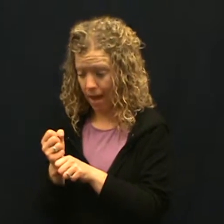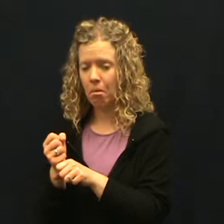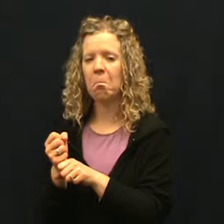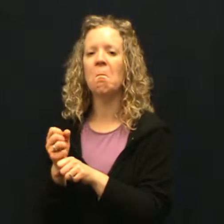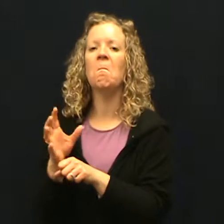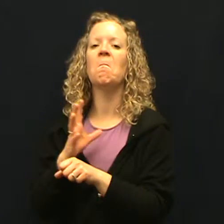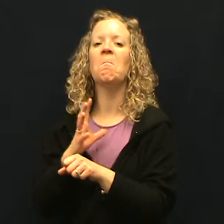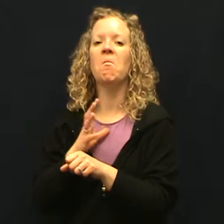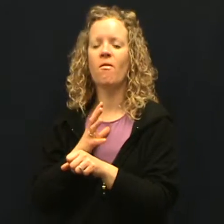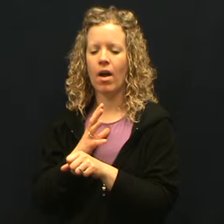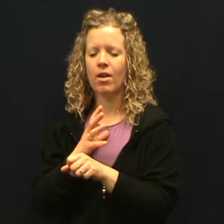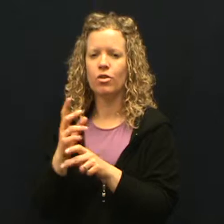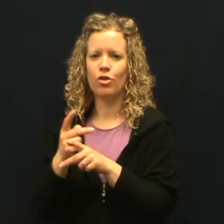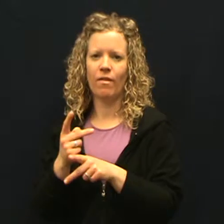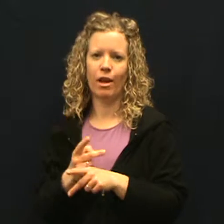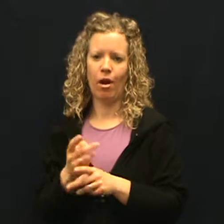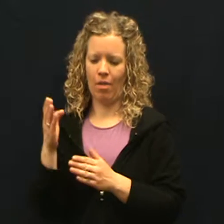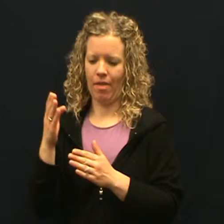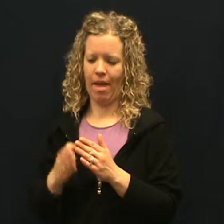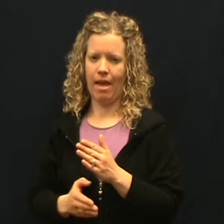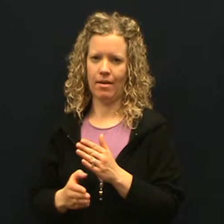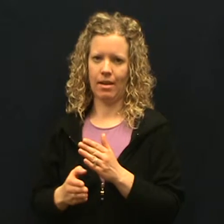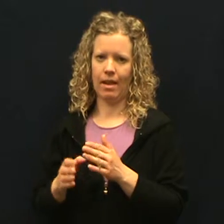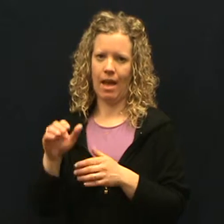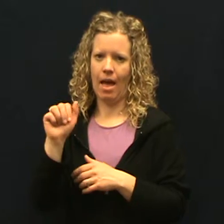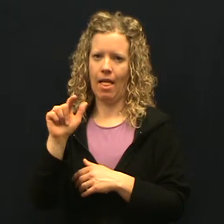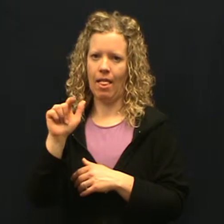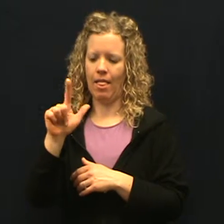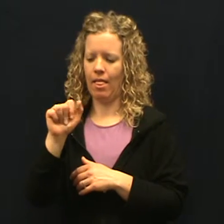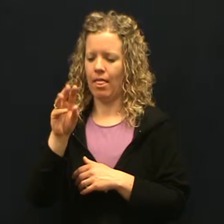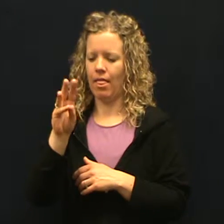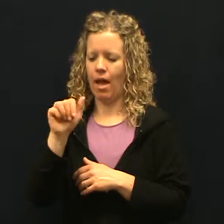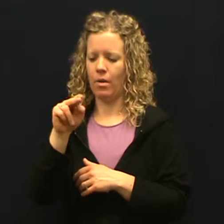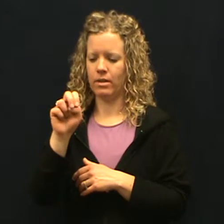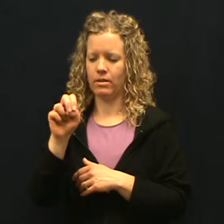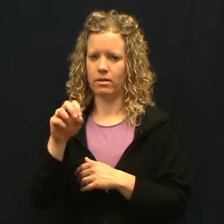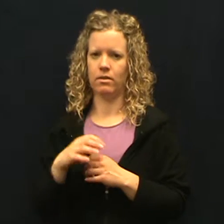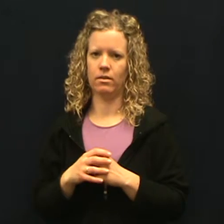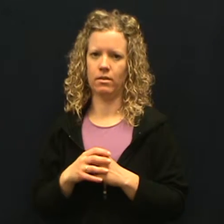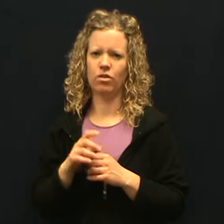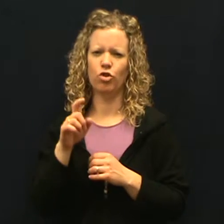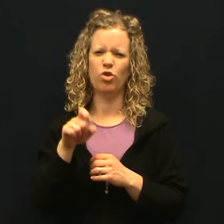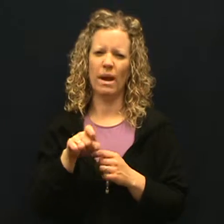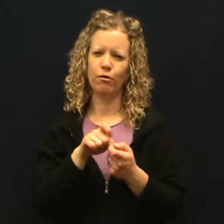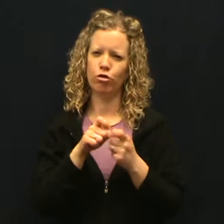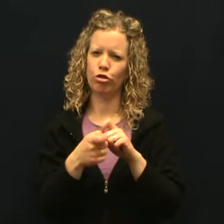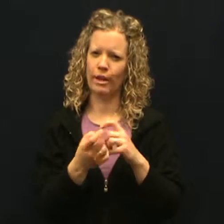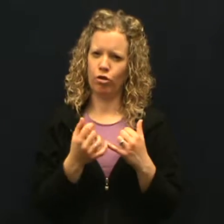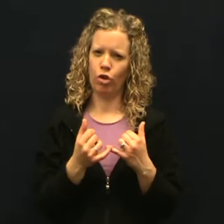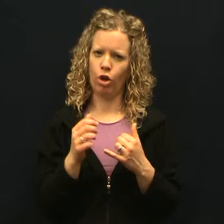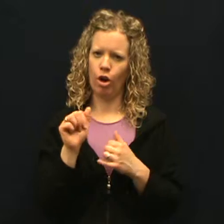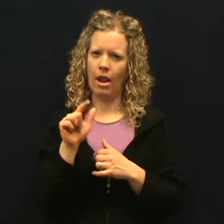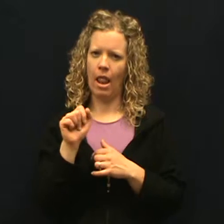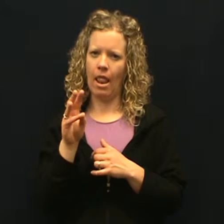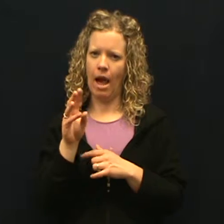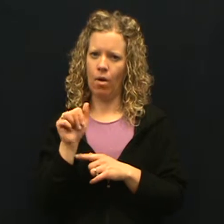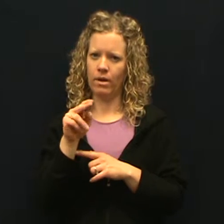of the allowance should be. And then we're going to adjust our current allowance to what we think that ending balance should be. So that's